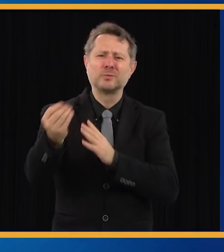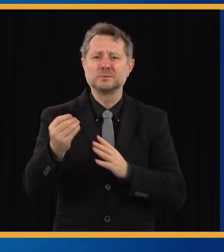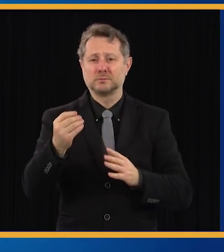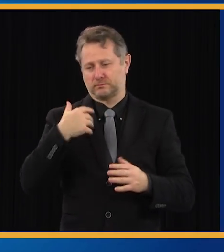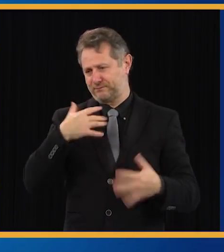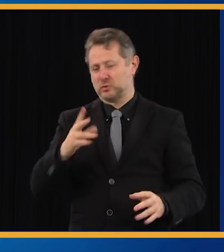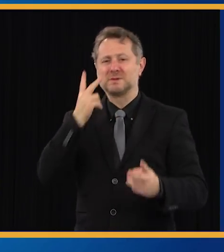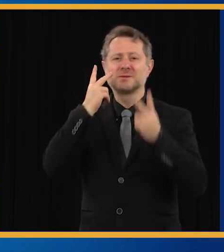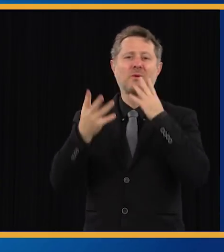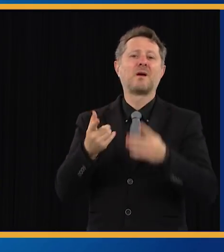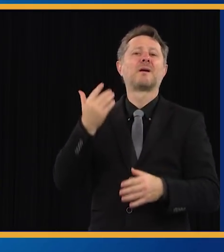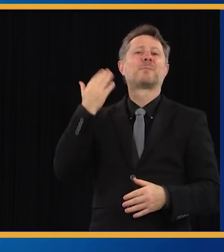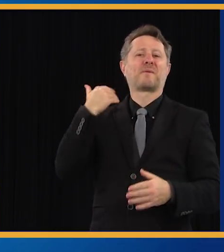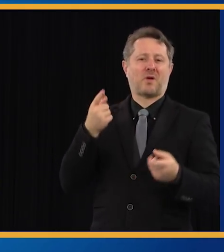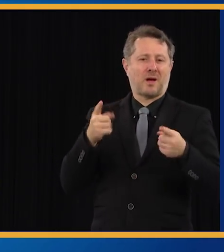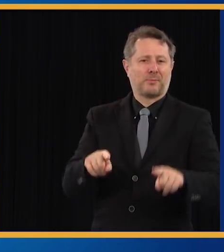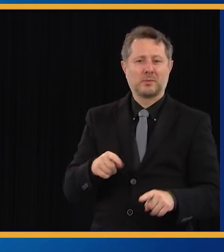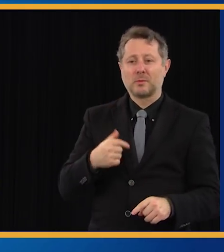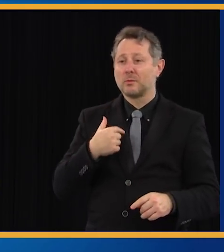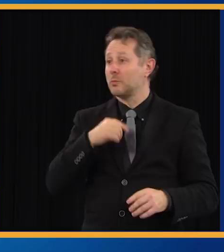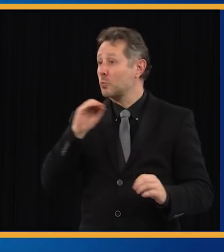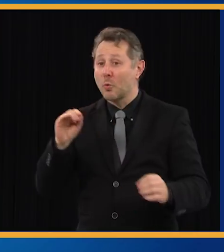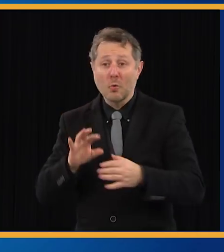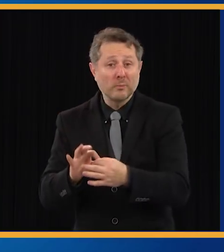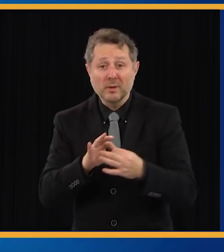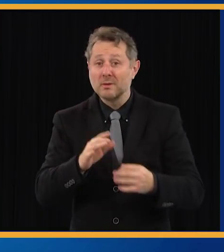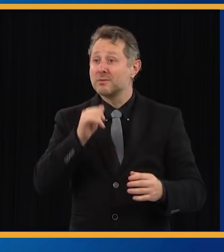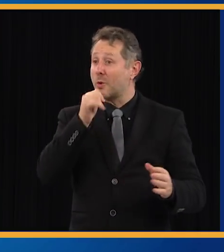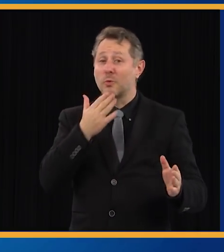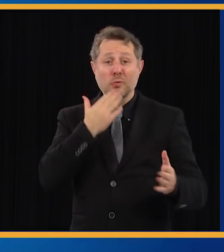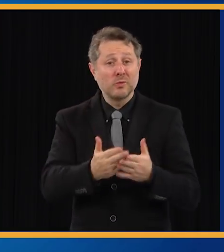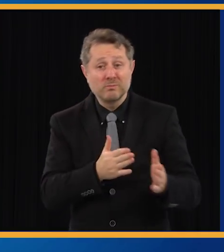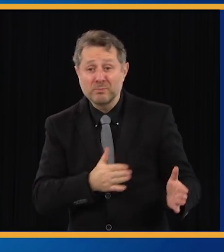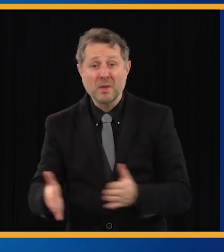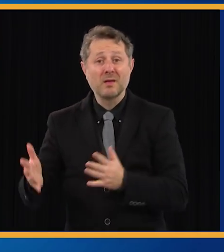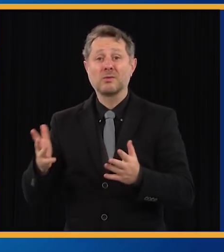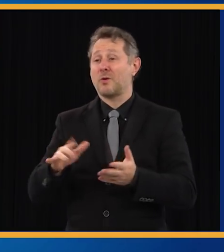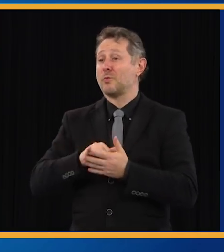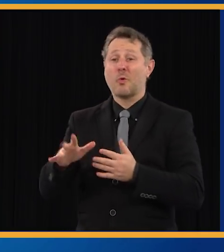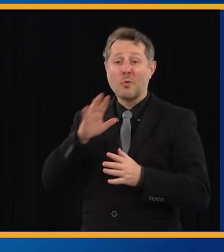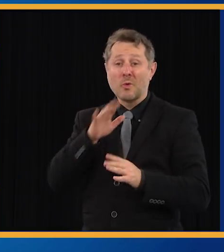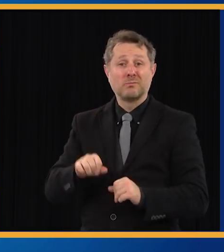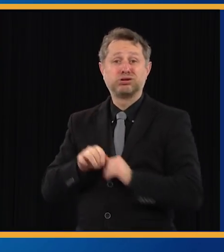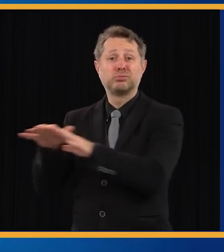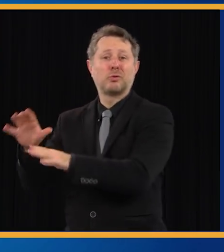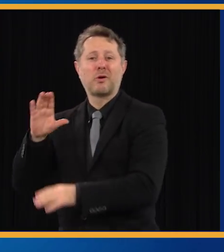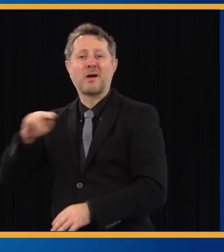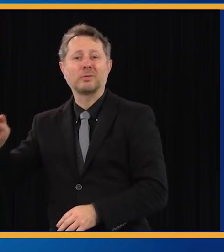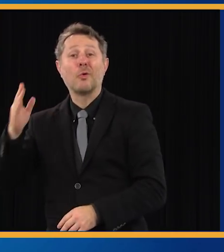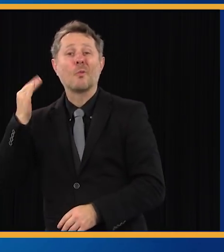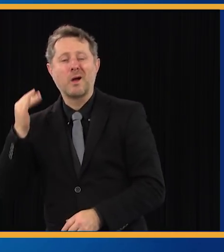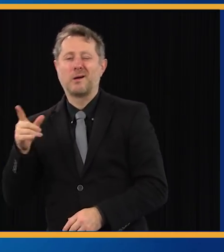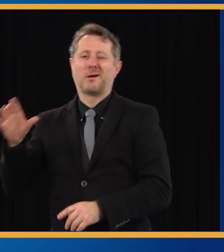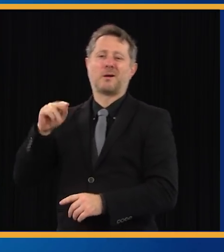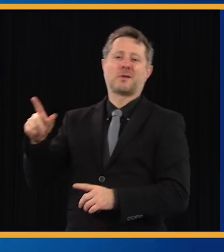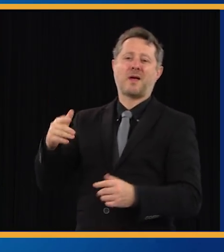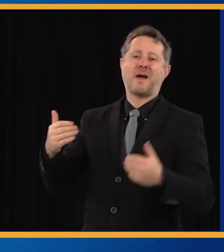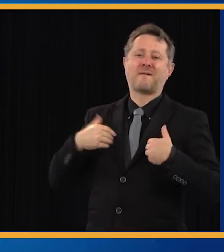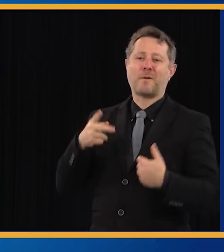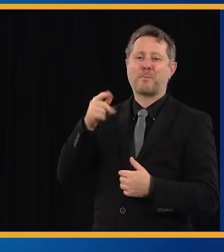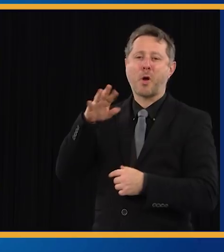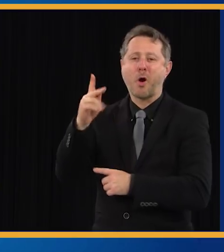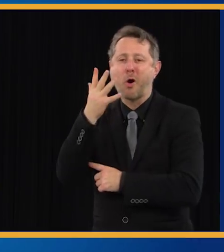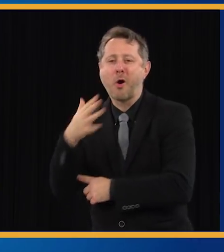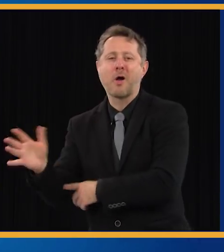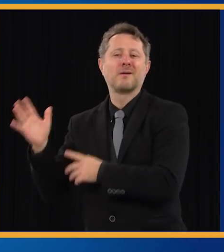not coordinated, we have New York people going to Connecticut because Connecticut has parks or